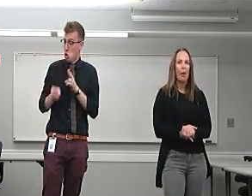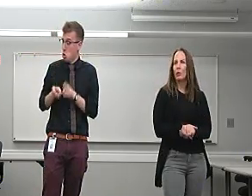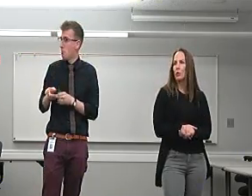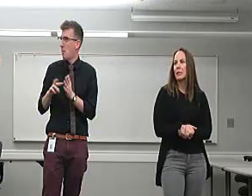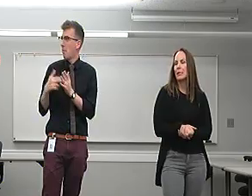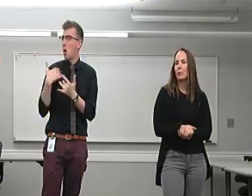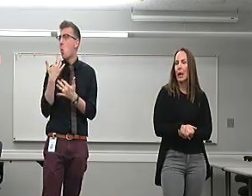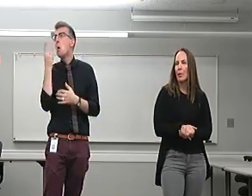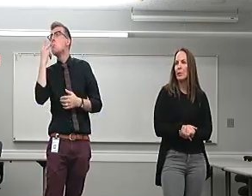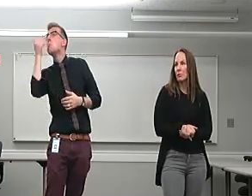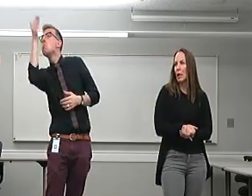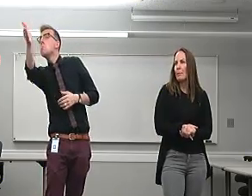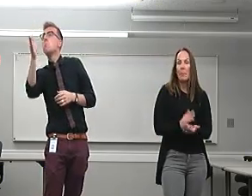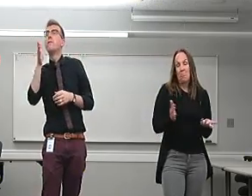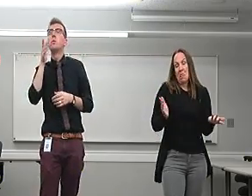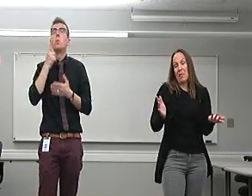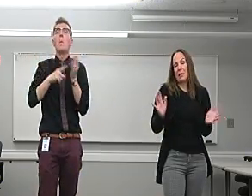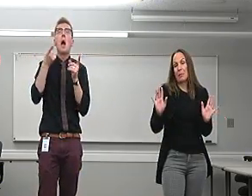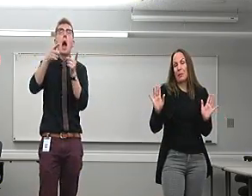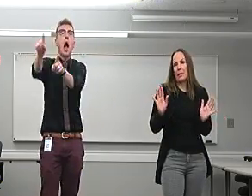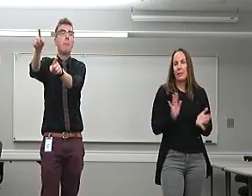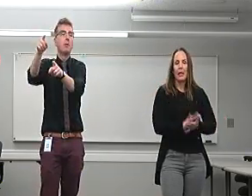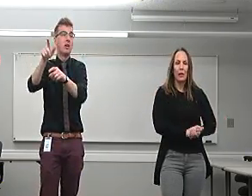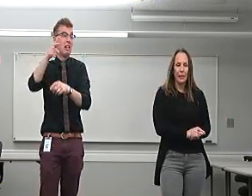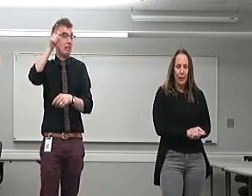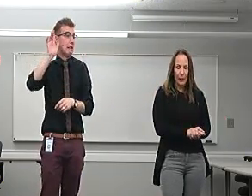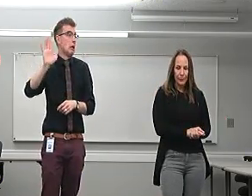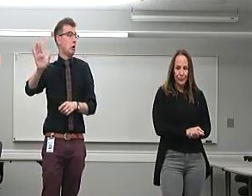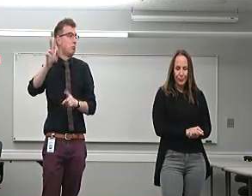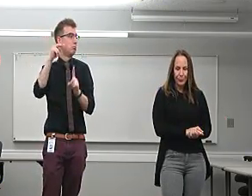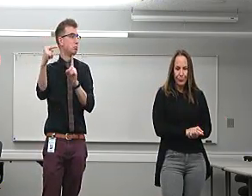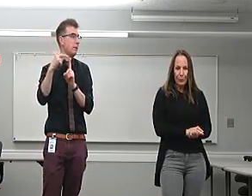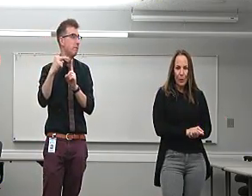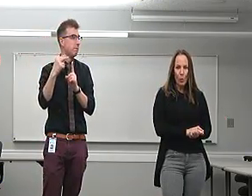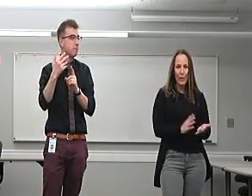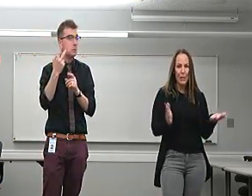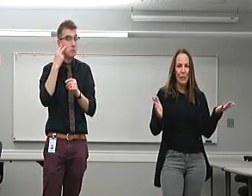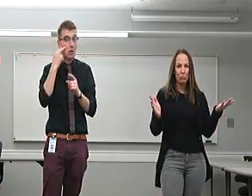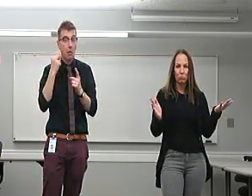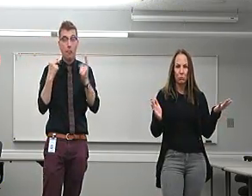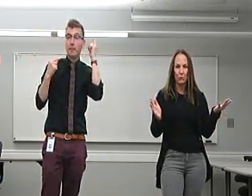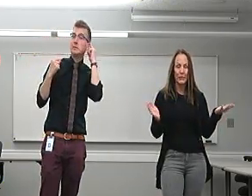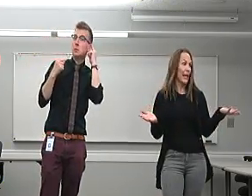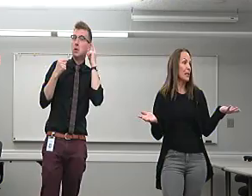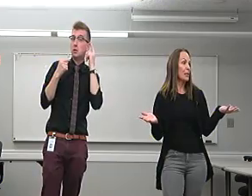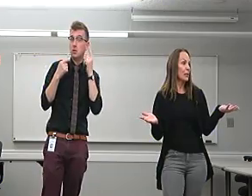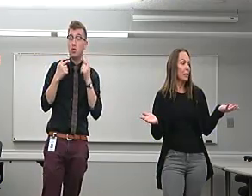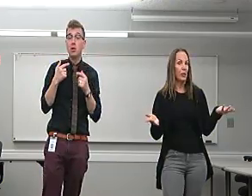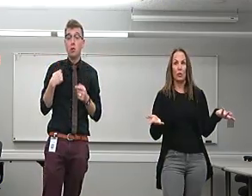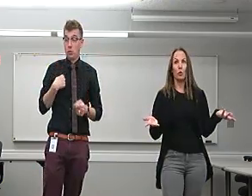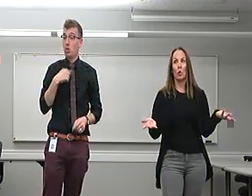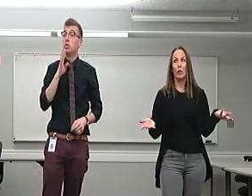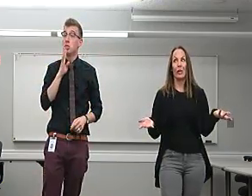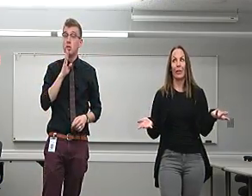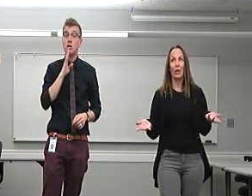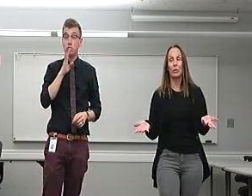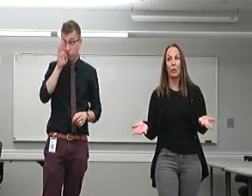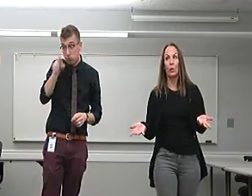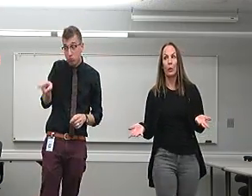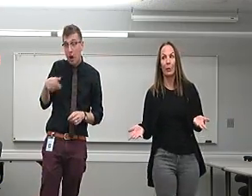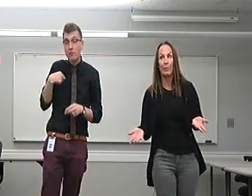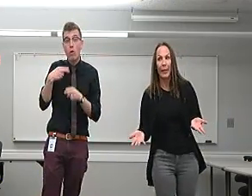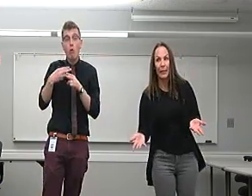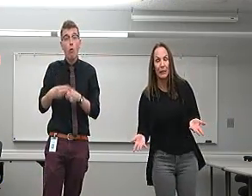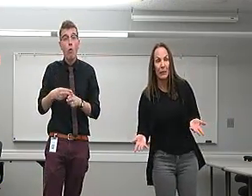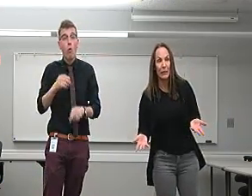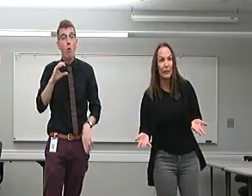happens, right? And that's been Leah's take on it. We said, do you know there's a thing called a cochlear implant? And